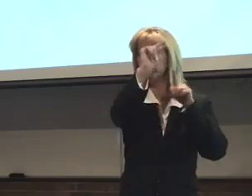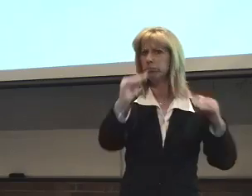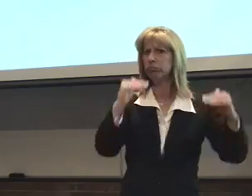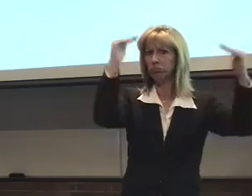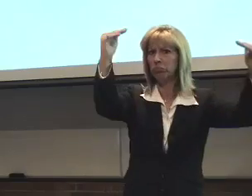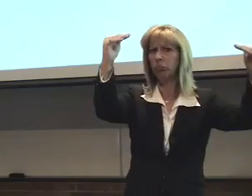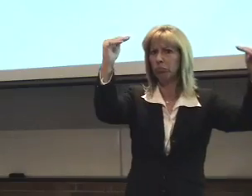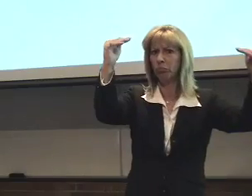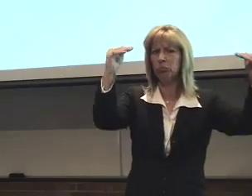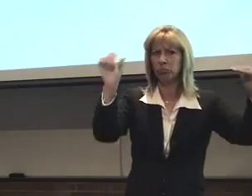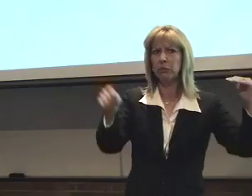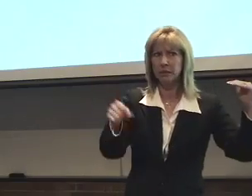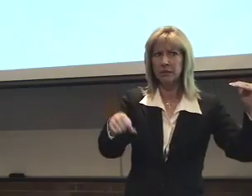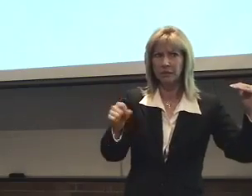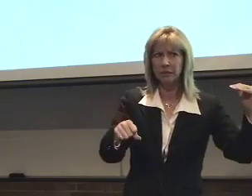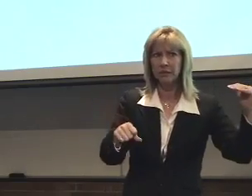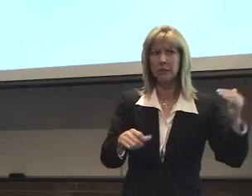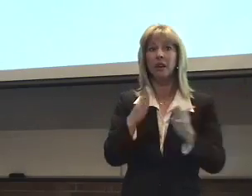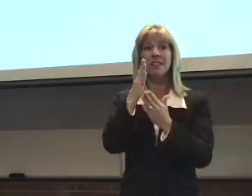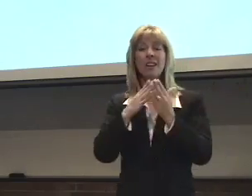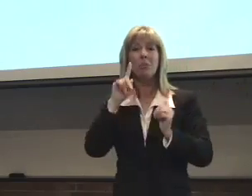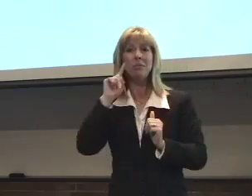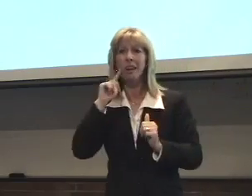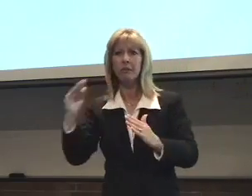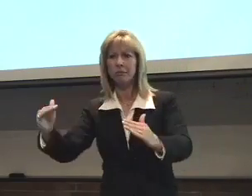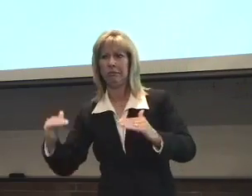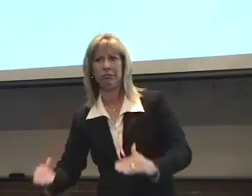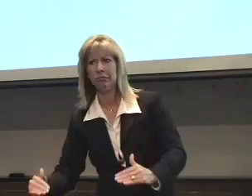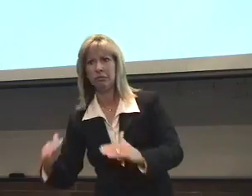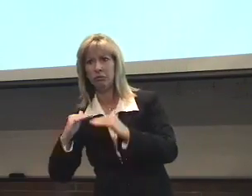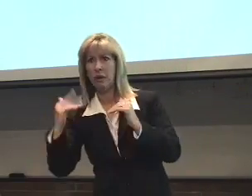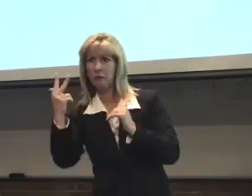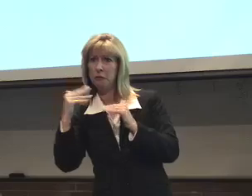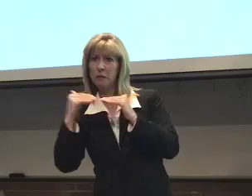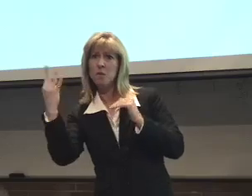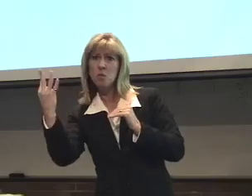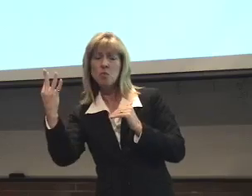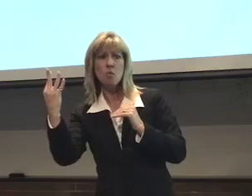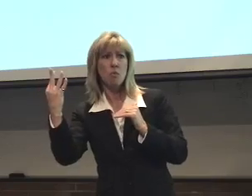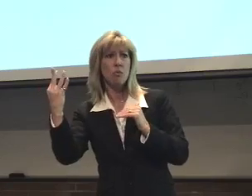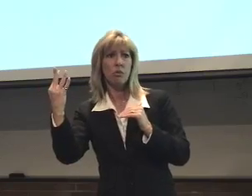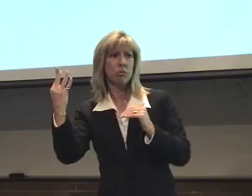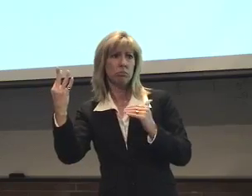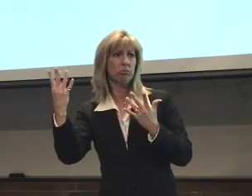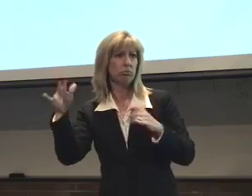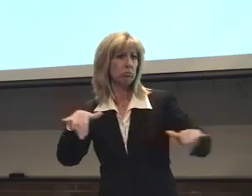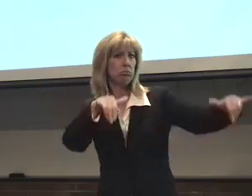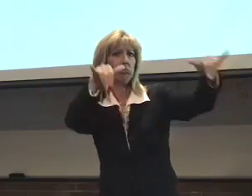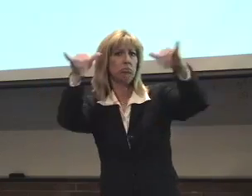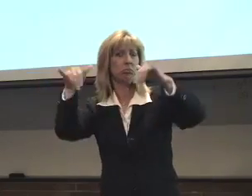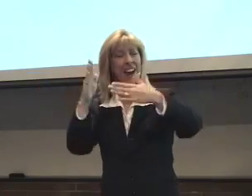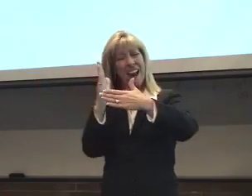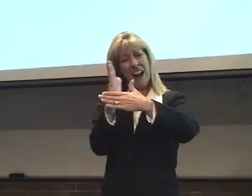deaf children who read way below 3rd or 4th grade level, too. So but the average is always within that 3rd, 4th